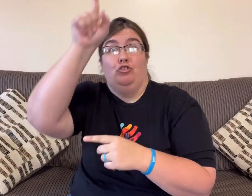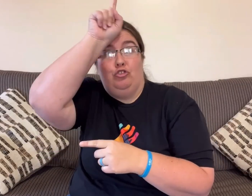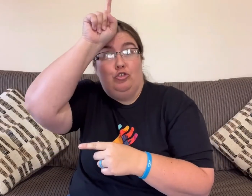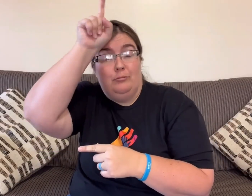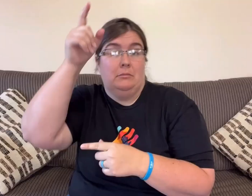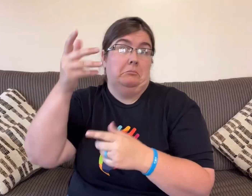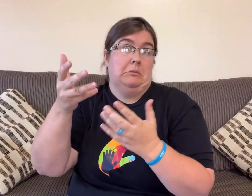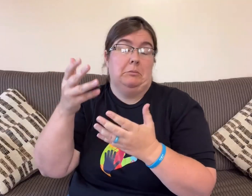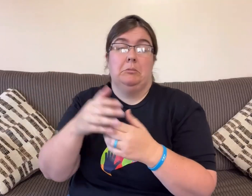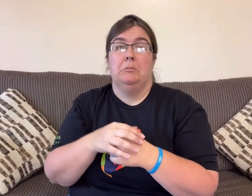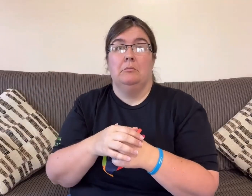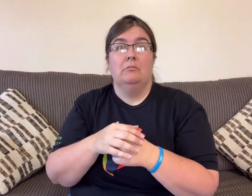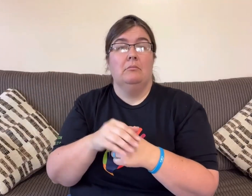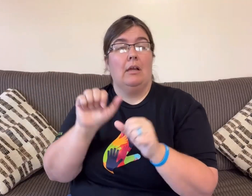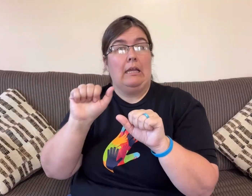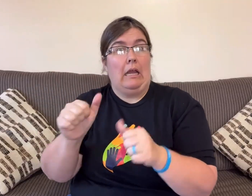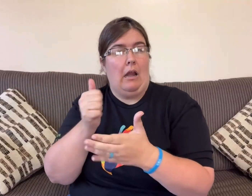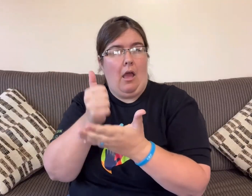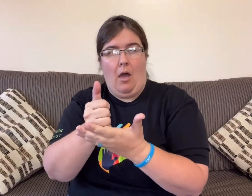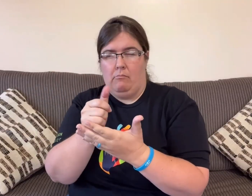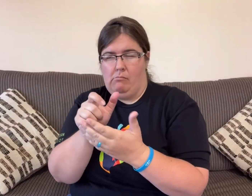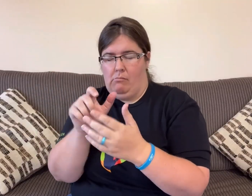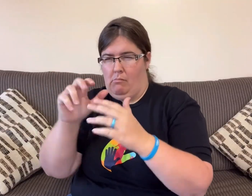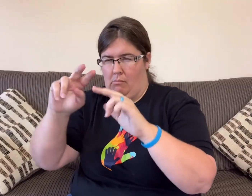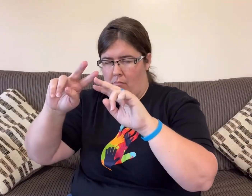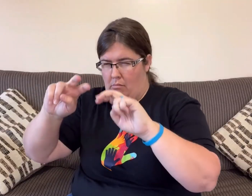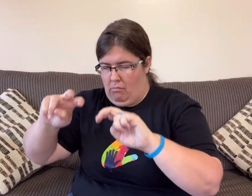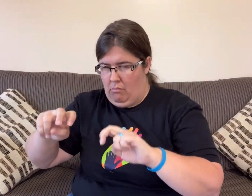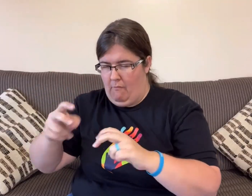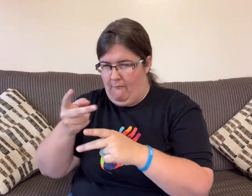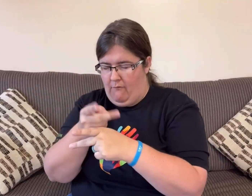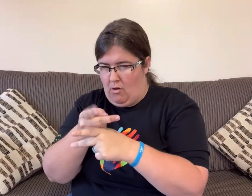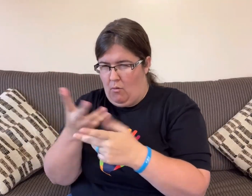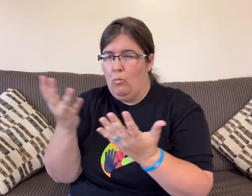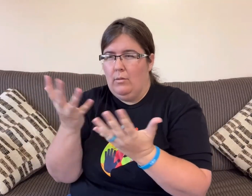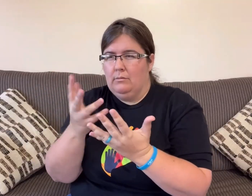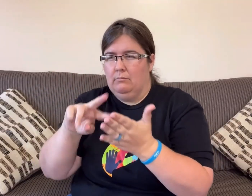even some German, it can help you figure out the root of the word to guess the meaning.